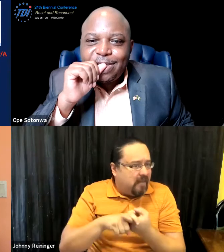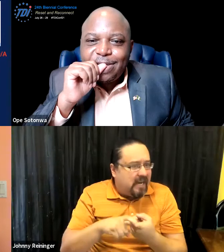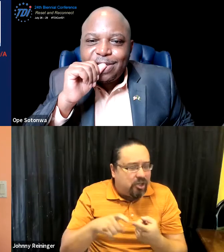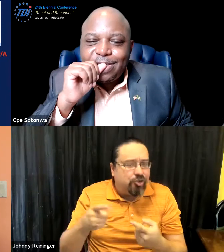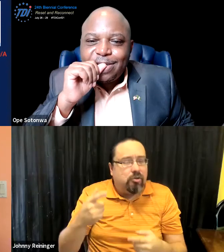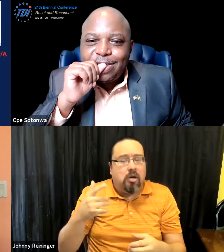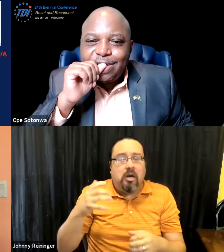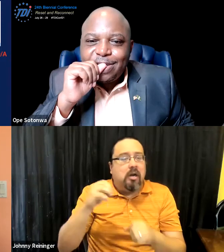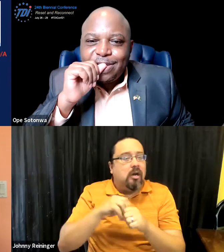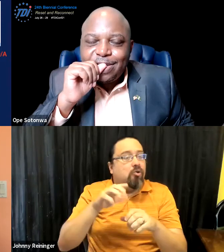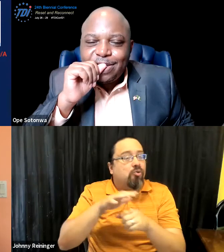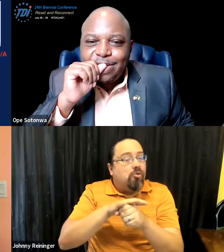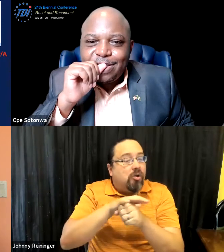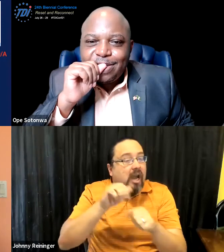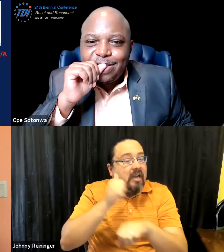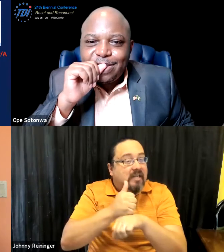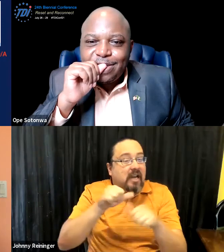Turtle Island group,